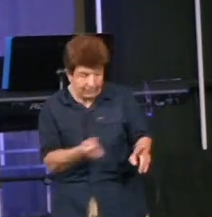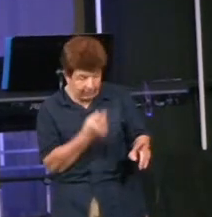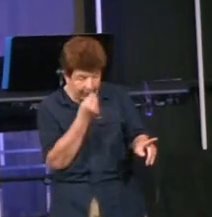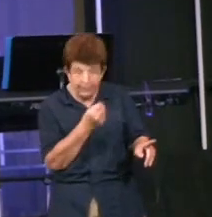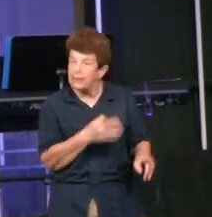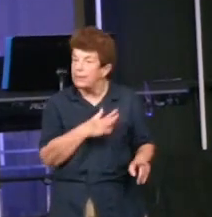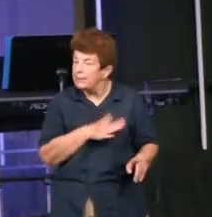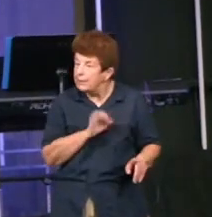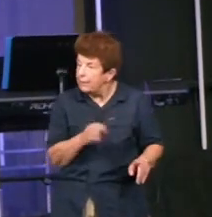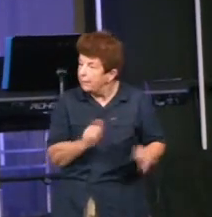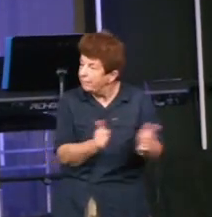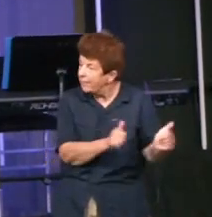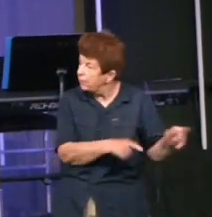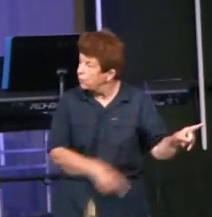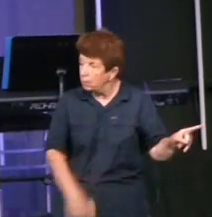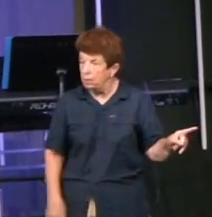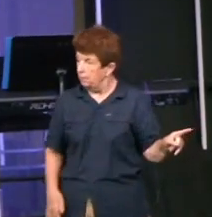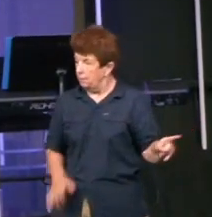go and finish it.